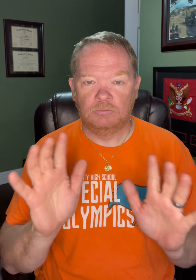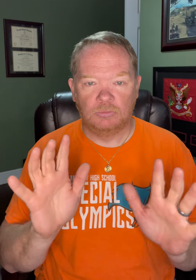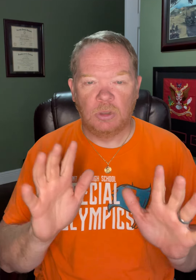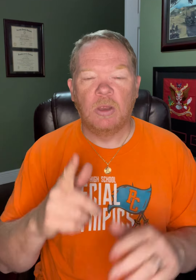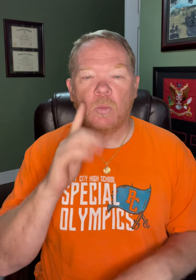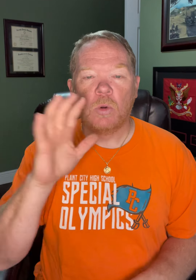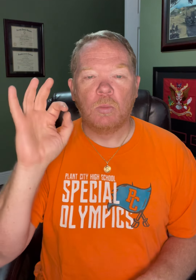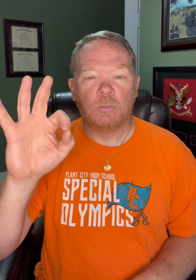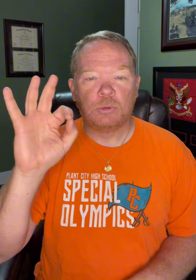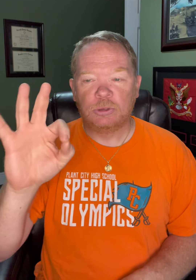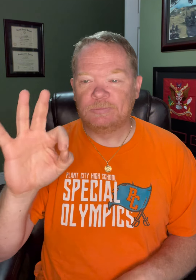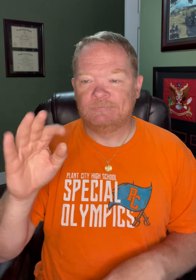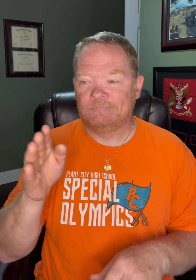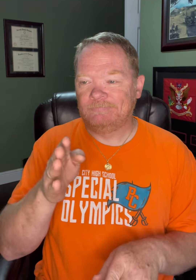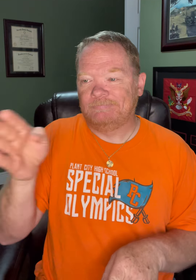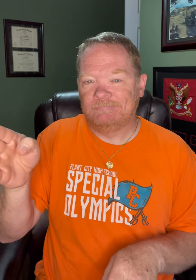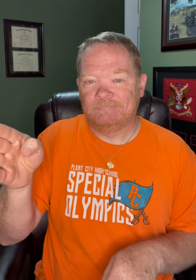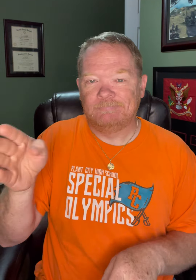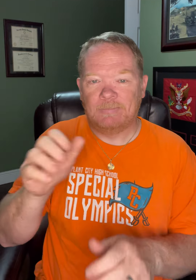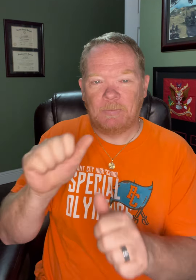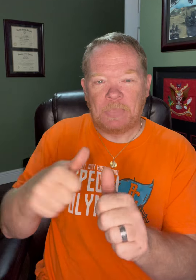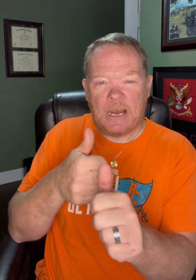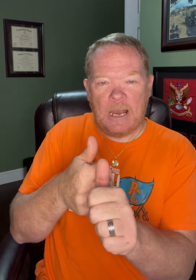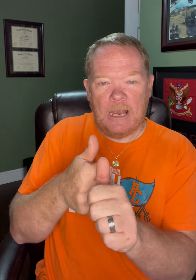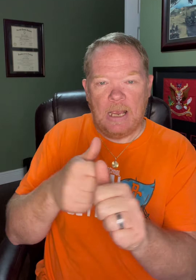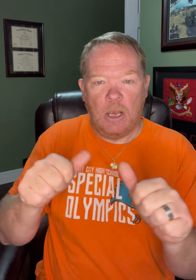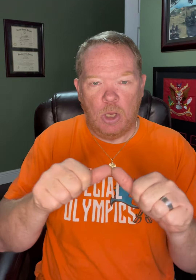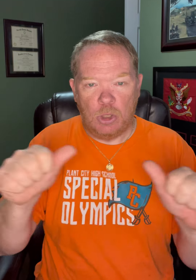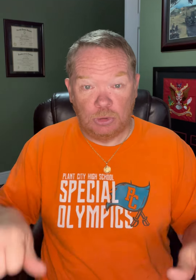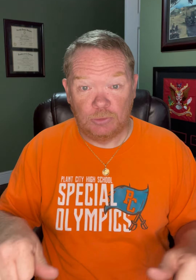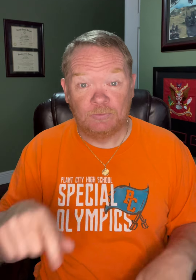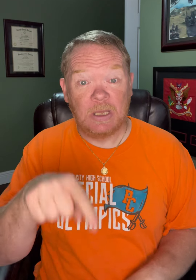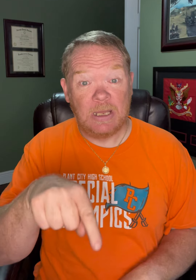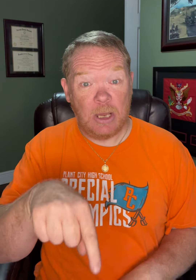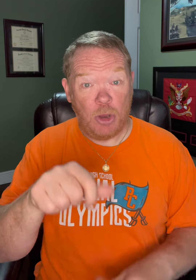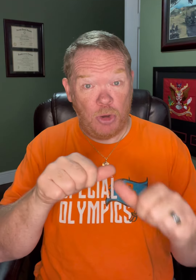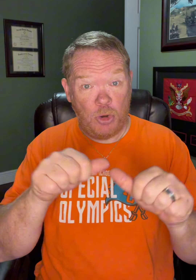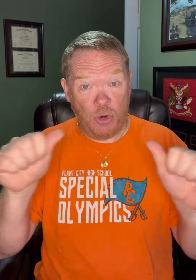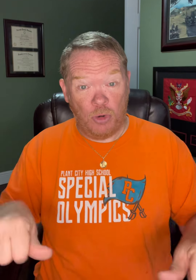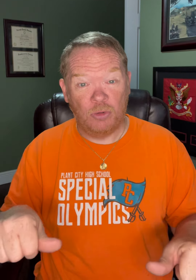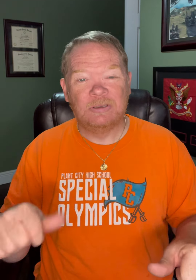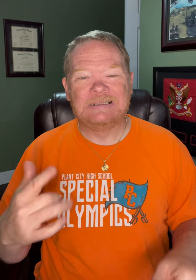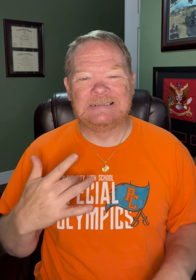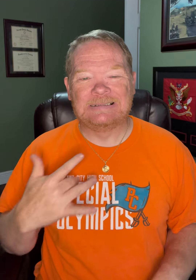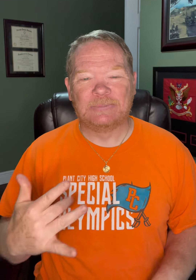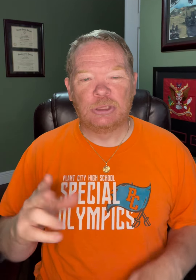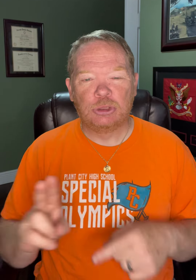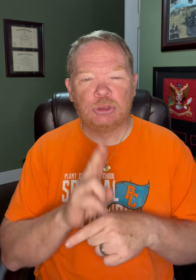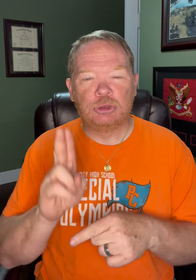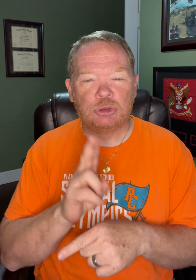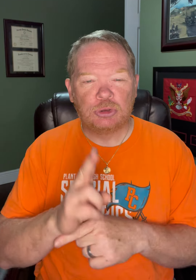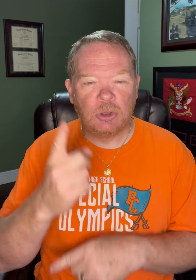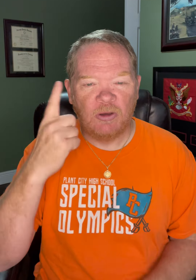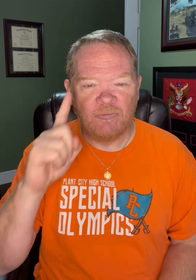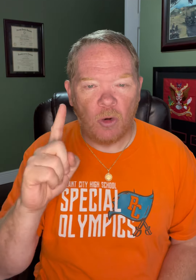the altar, no. They'll preach like to the side behind the altar. The altar is typically